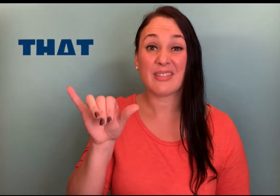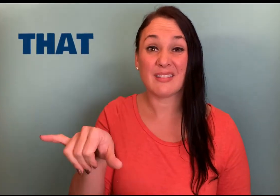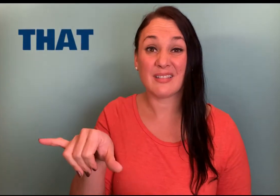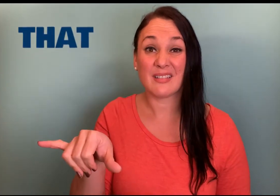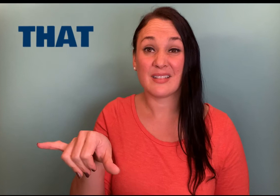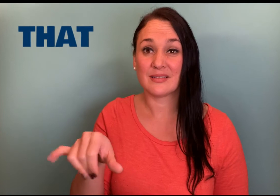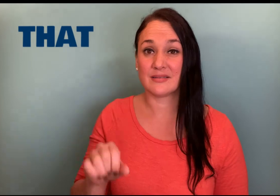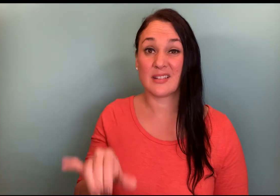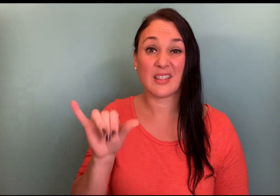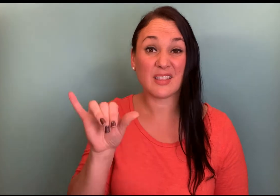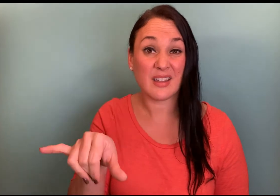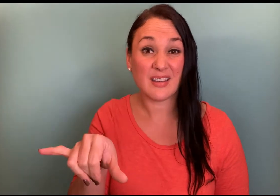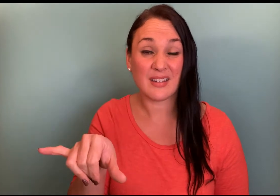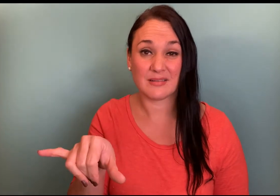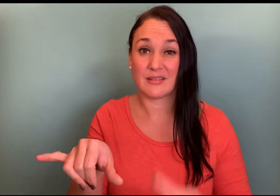We'll start with that.